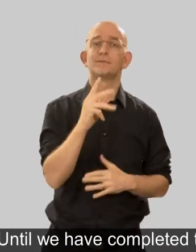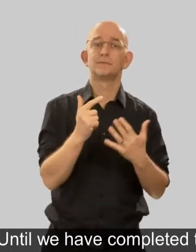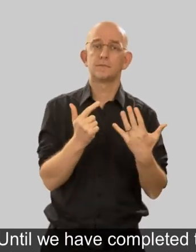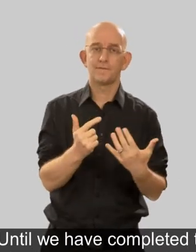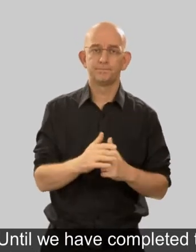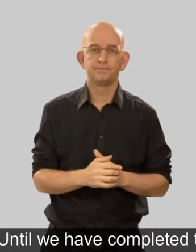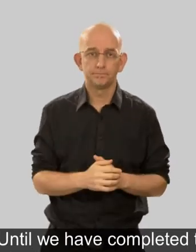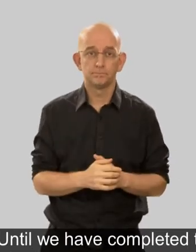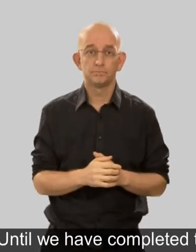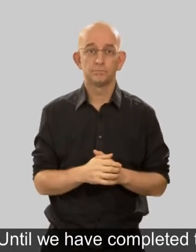Number 37.